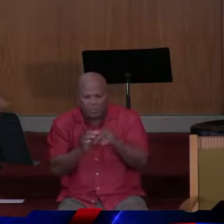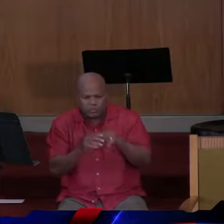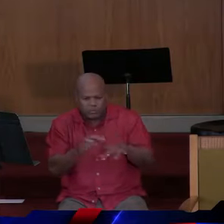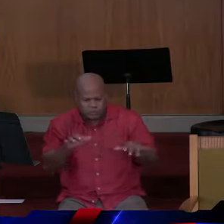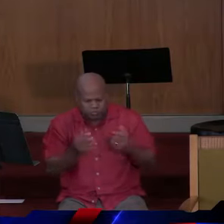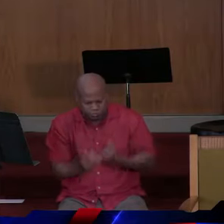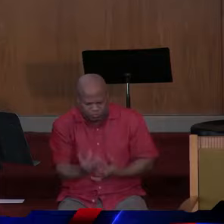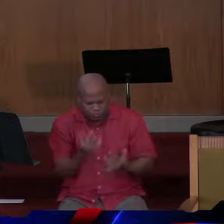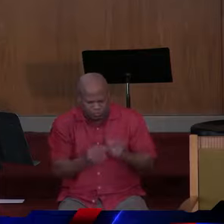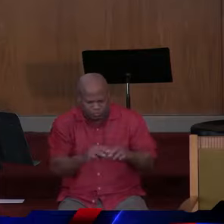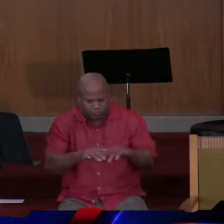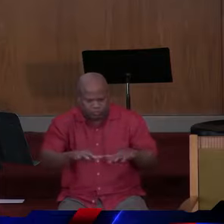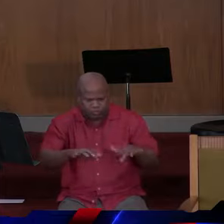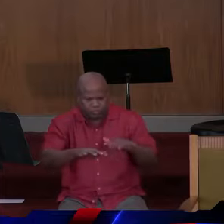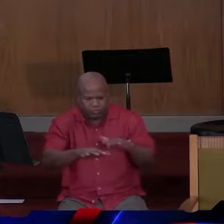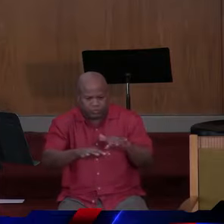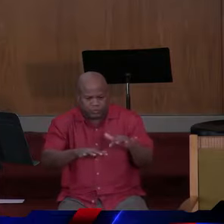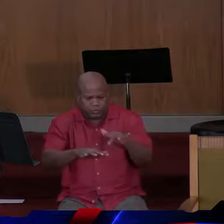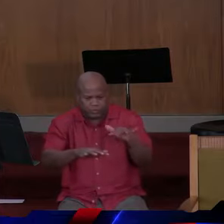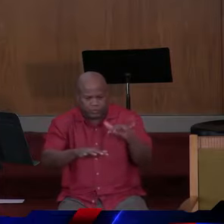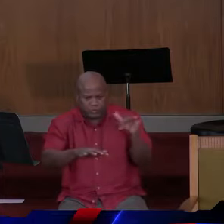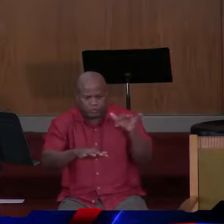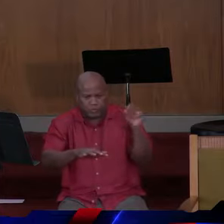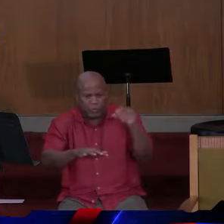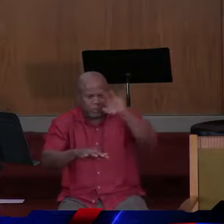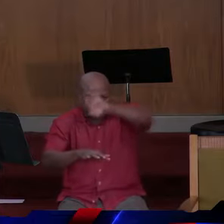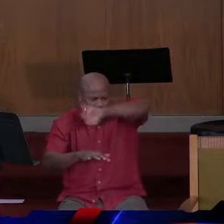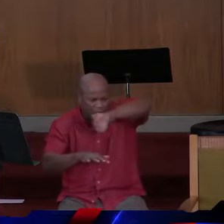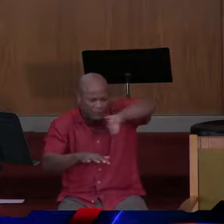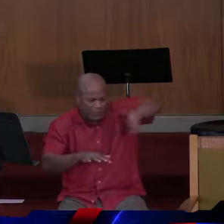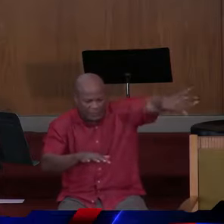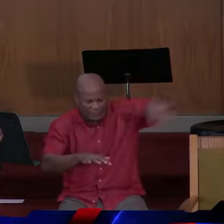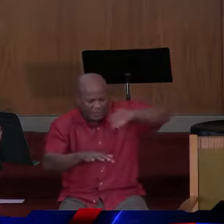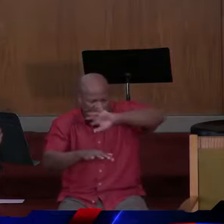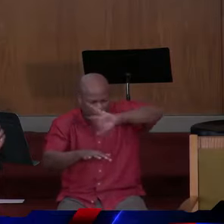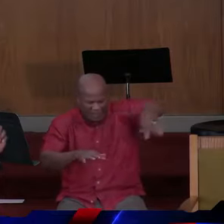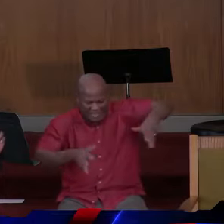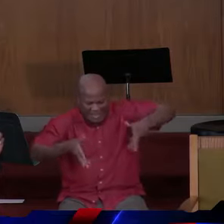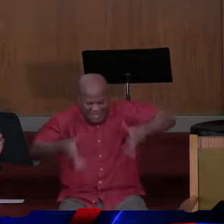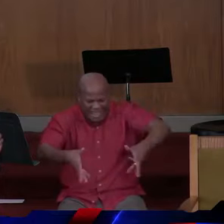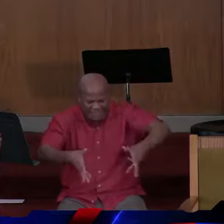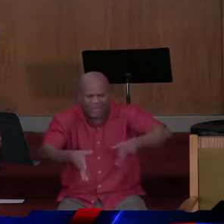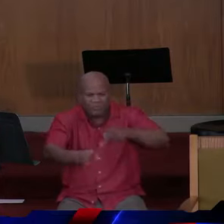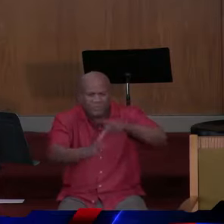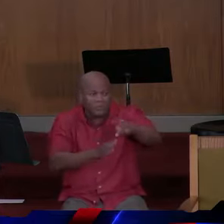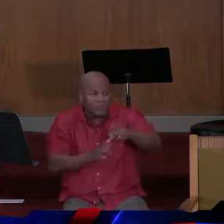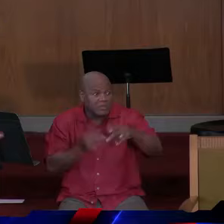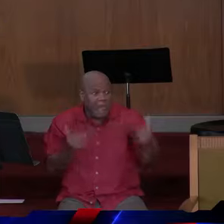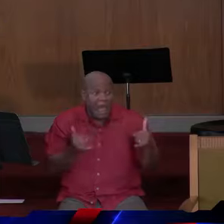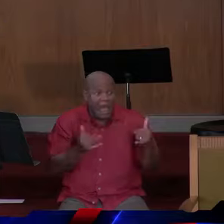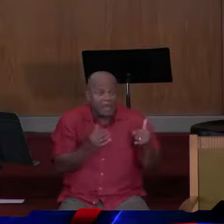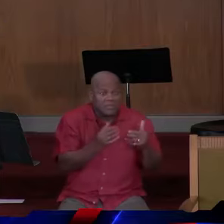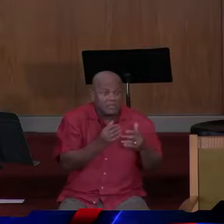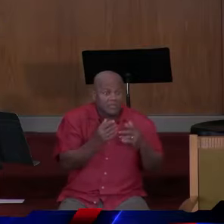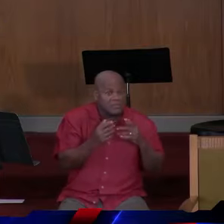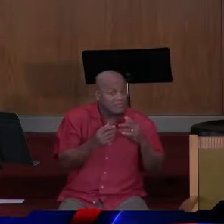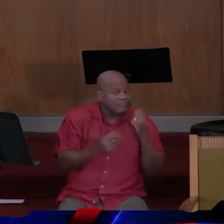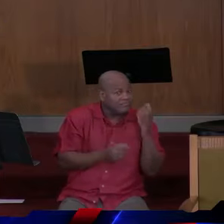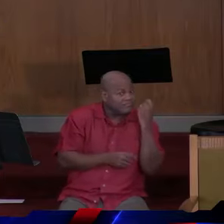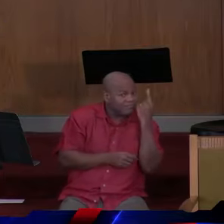your calling, of your faith walk, of your faithfulness, of your church, is whether or not this pandemic has turned the heat up